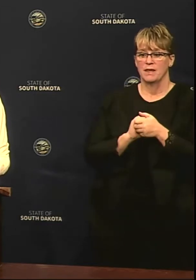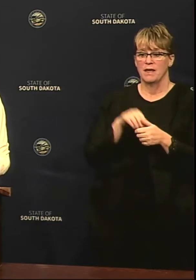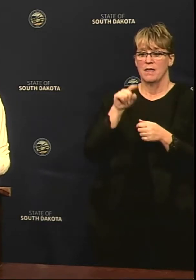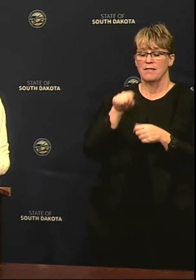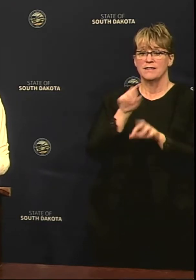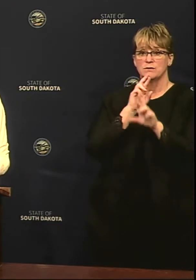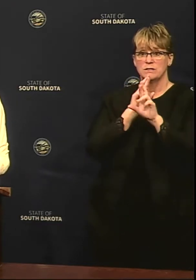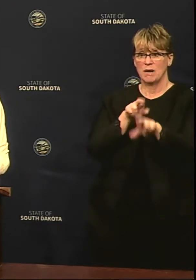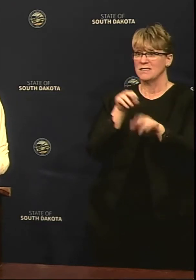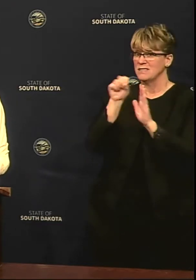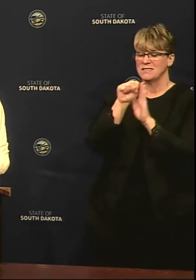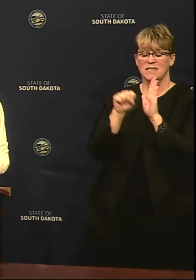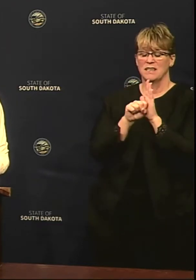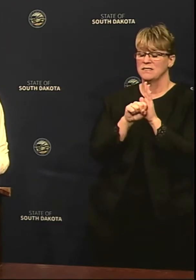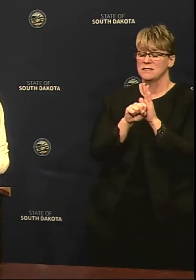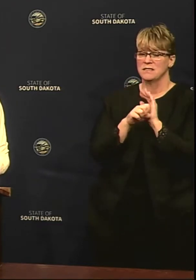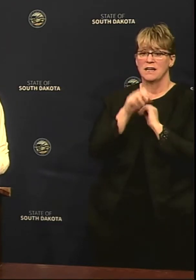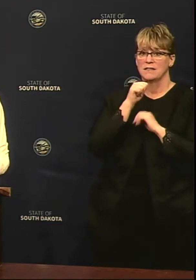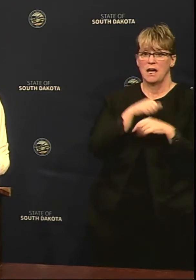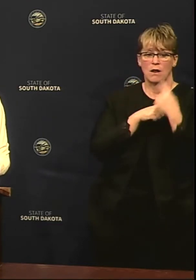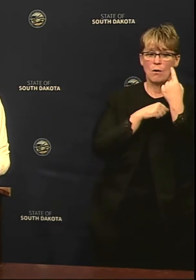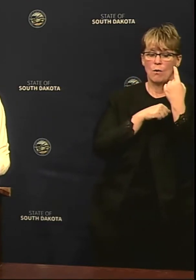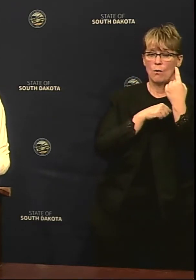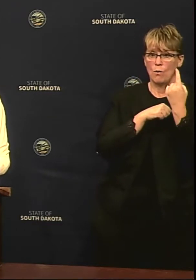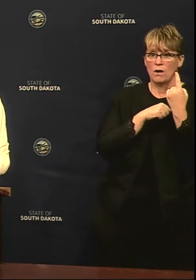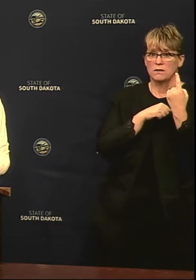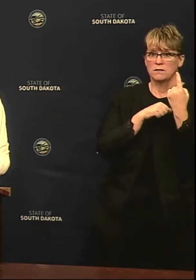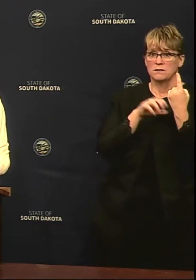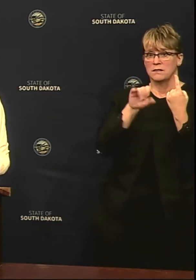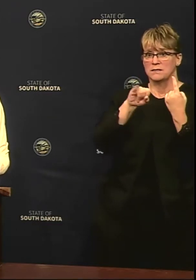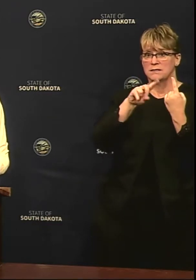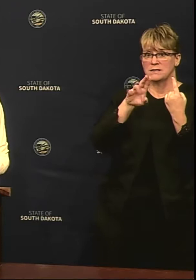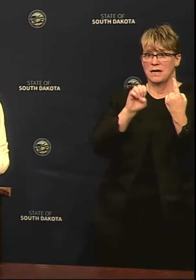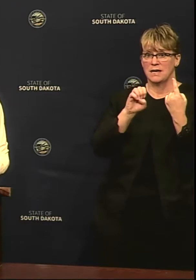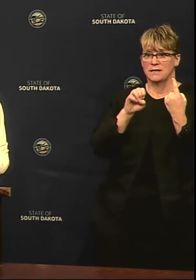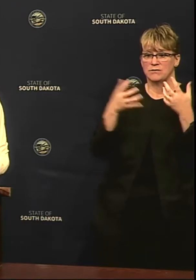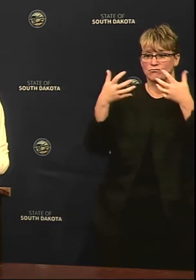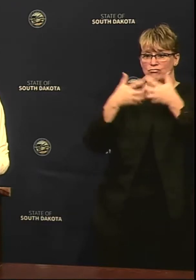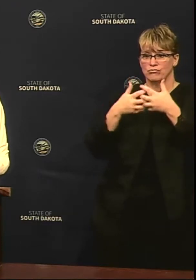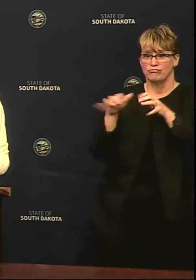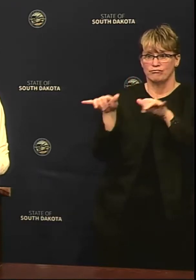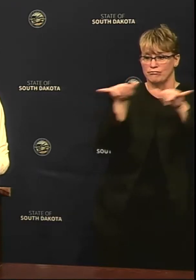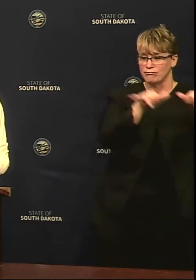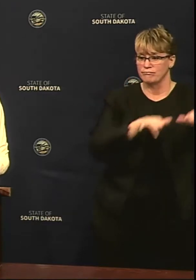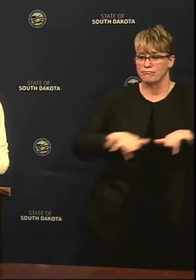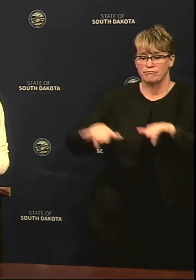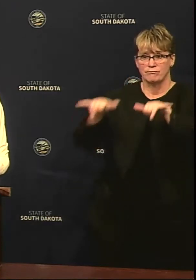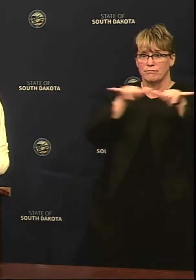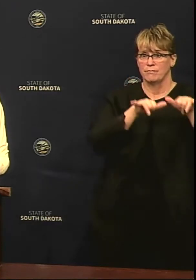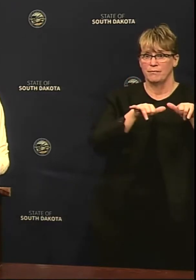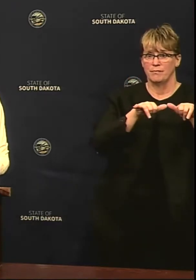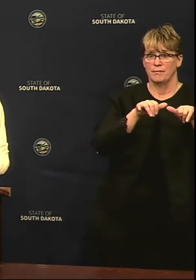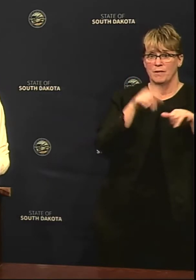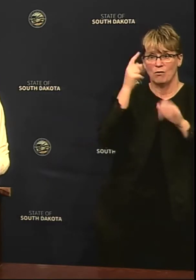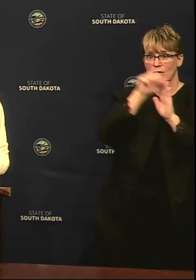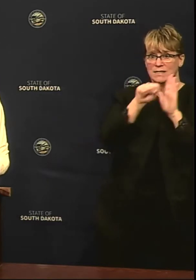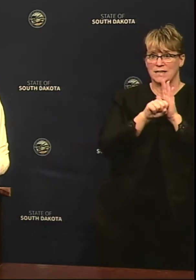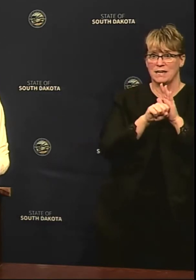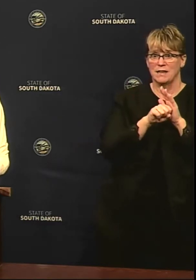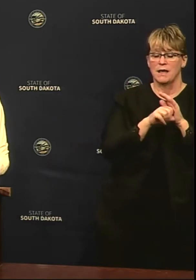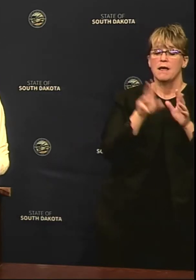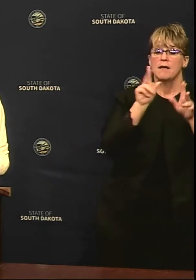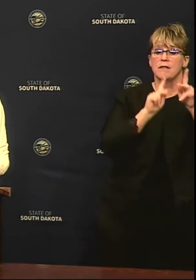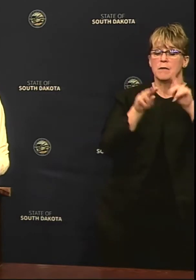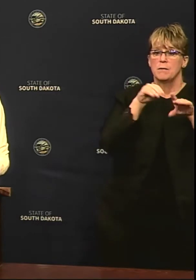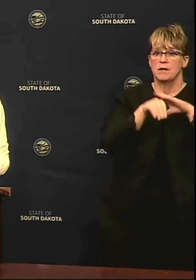state doesn't need to be a one-size-fits-all. The vast majority of people that are in Minnehaha and Lincoln counties today are